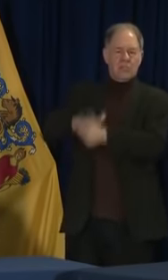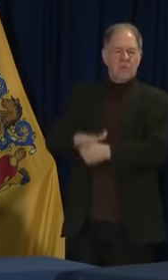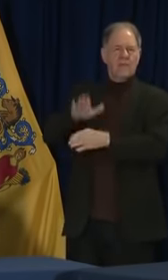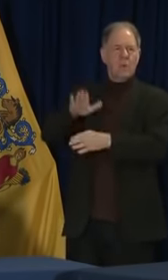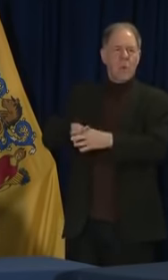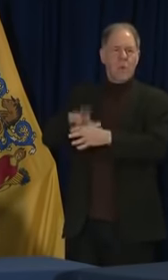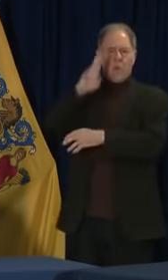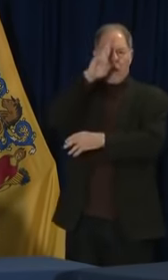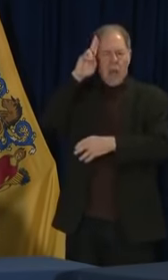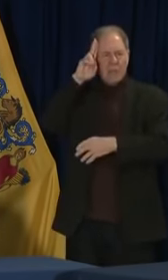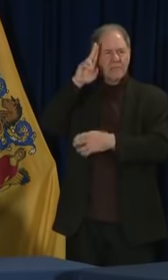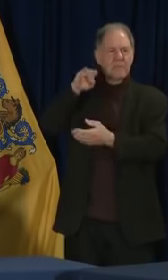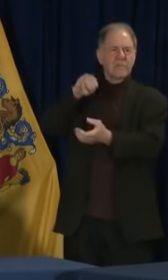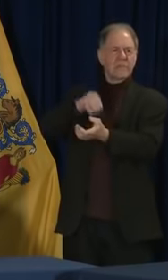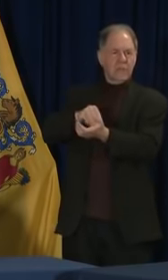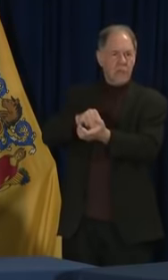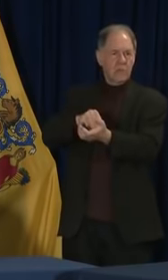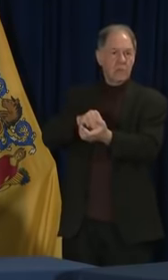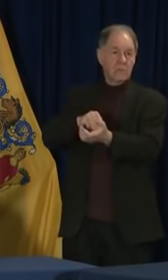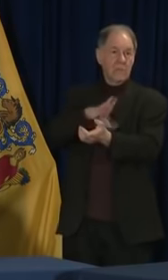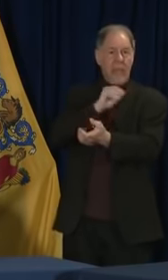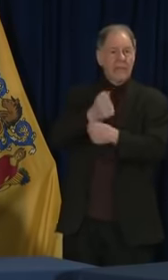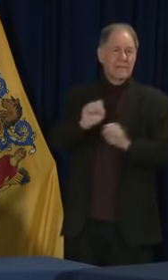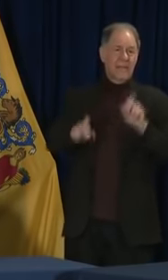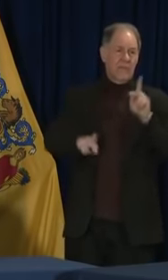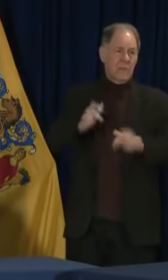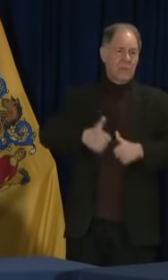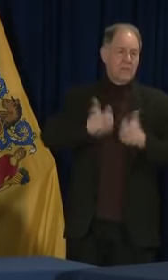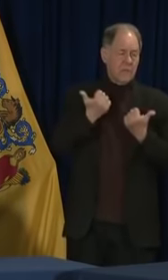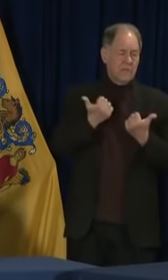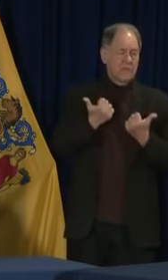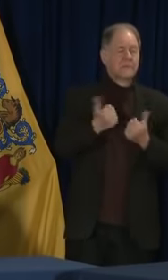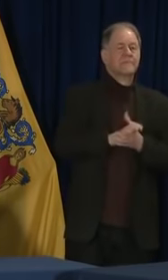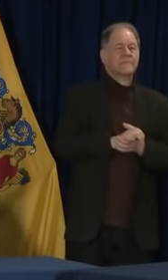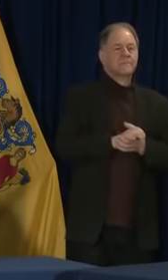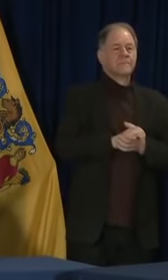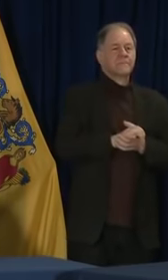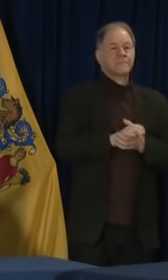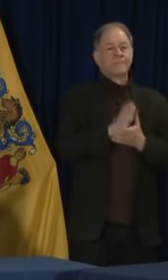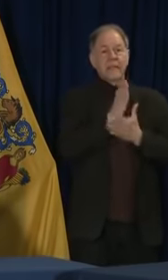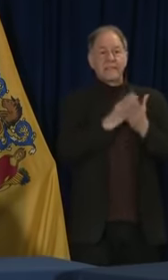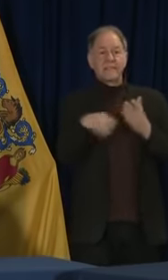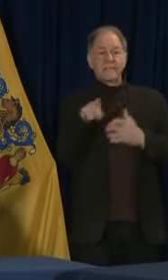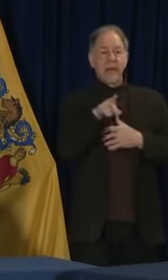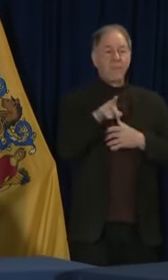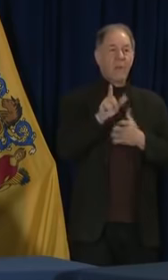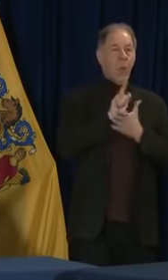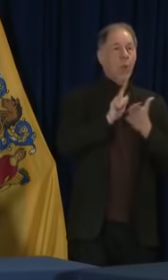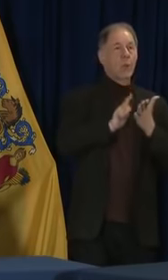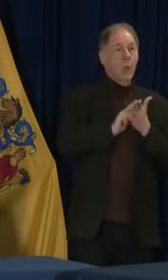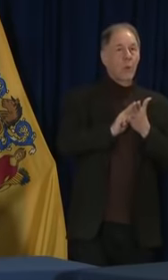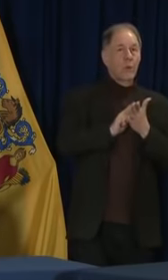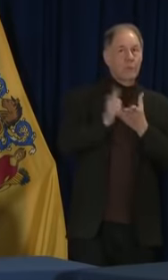here, and not only the system, but to save as many lives as possible. From the lawyers among us, I've been asked to read the